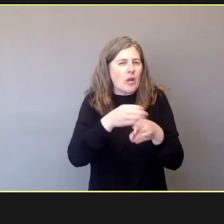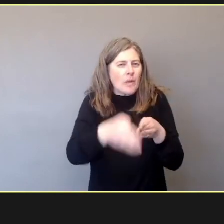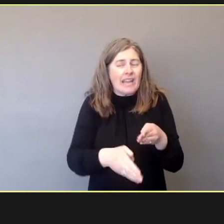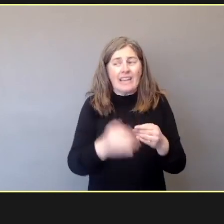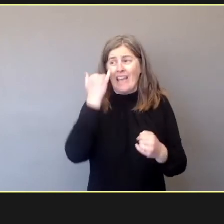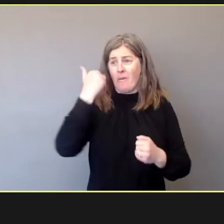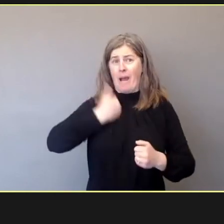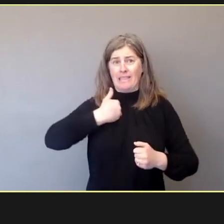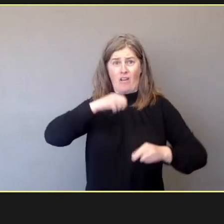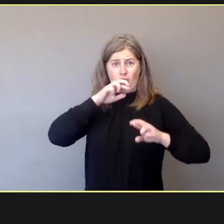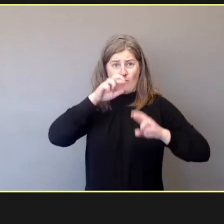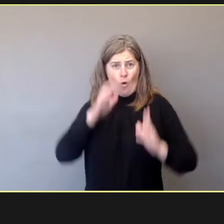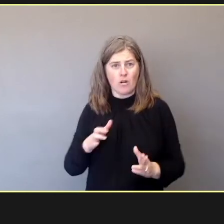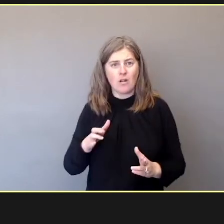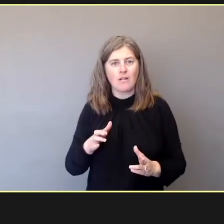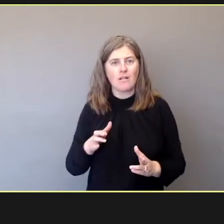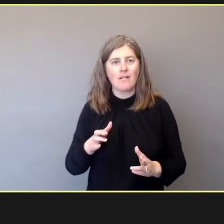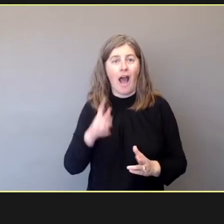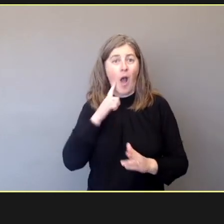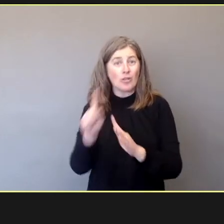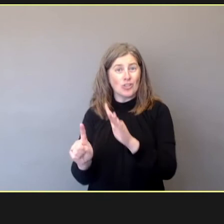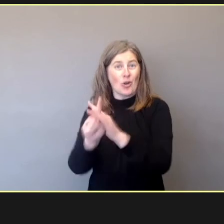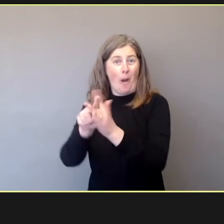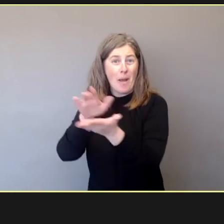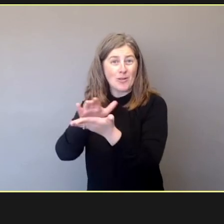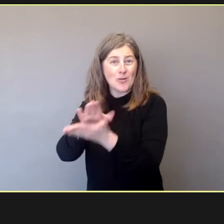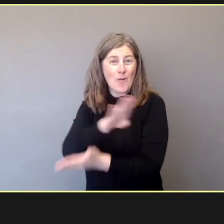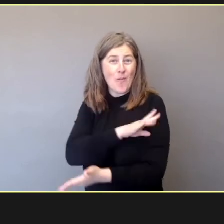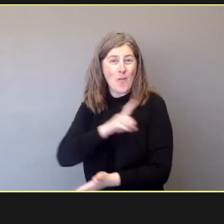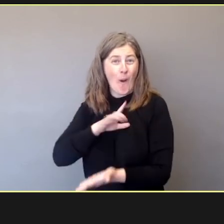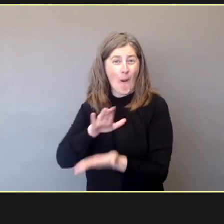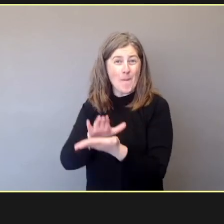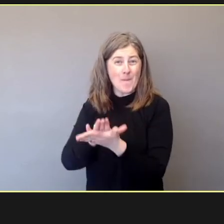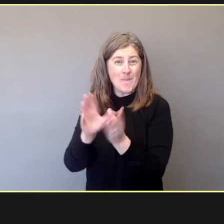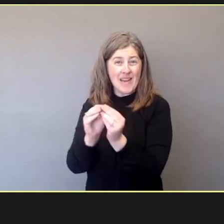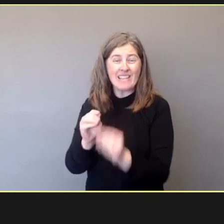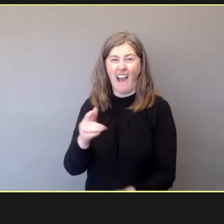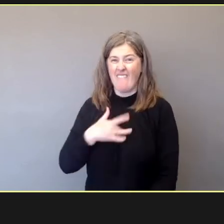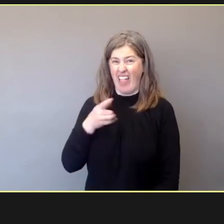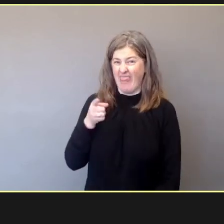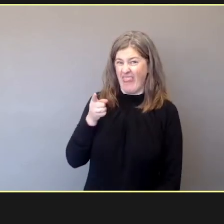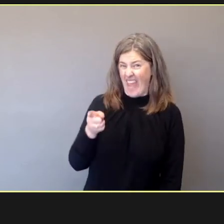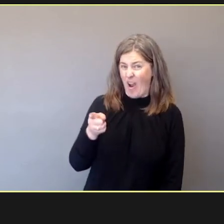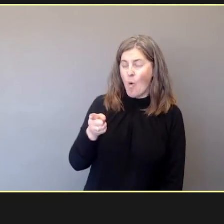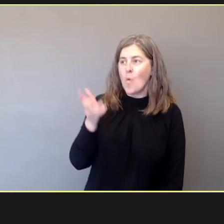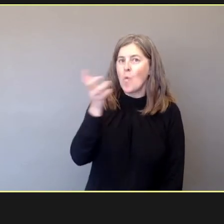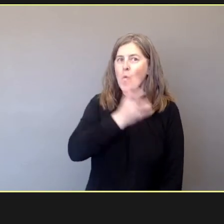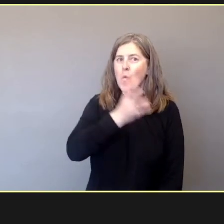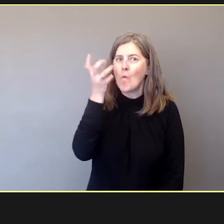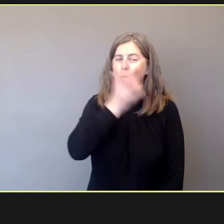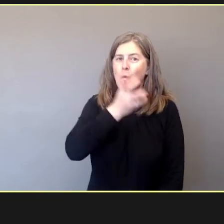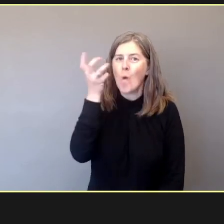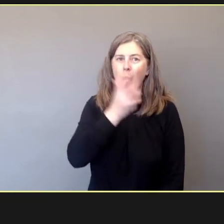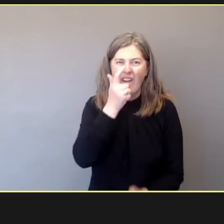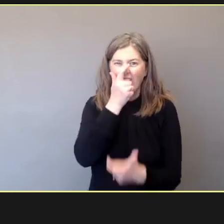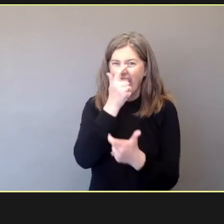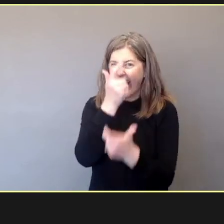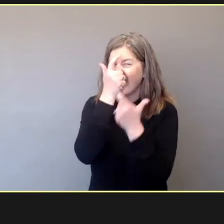were a reporter, I'd be showing up at school board meetings because I think there are going to be a lot of really, really